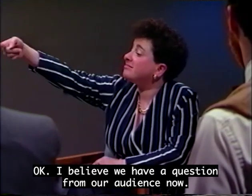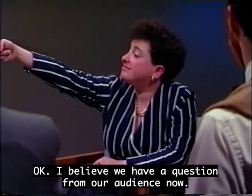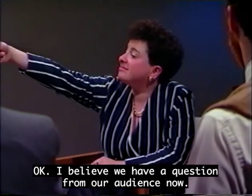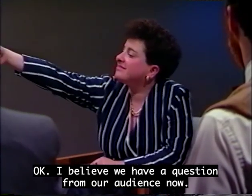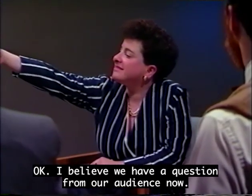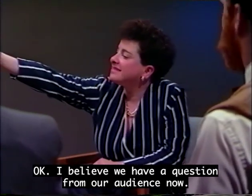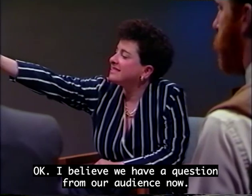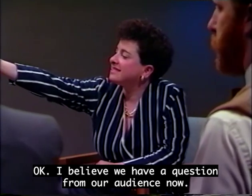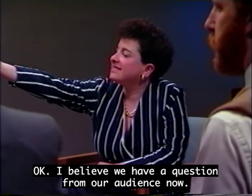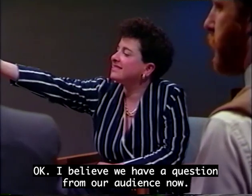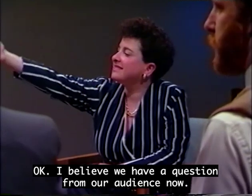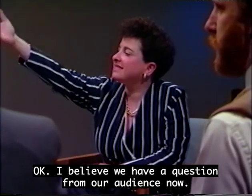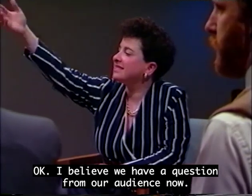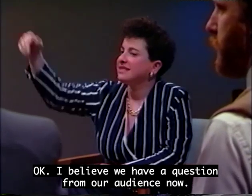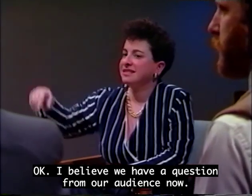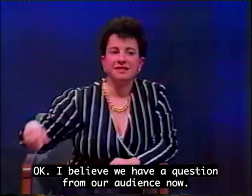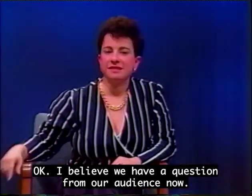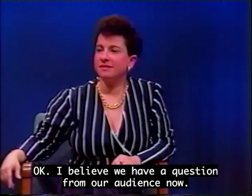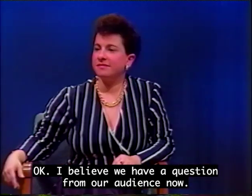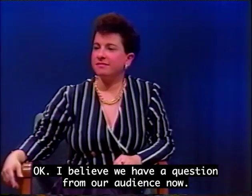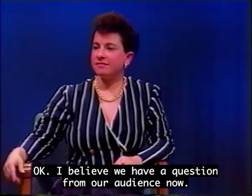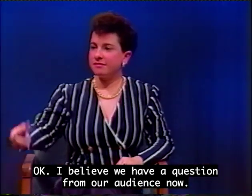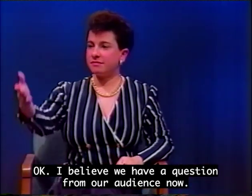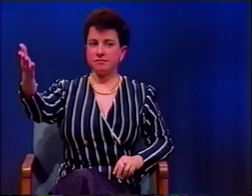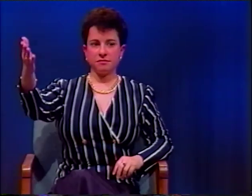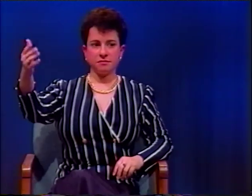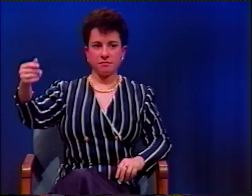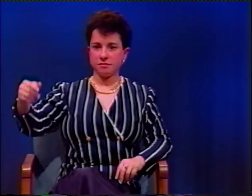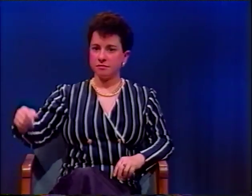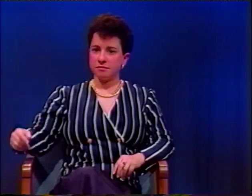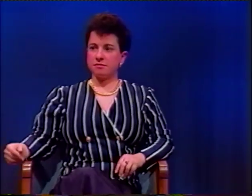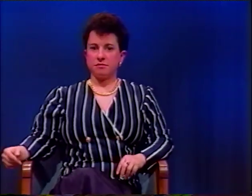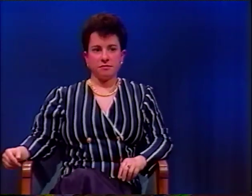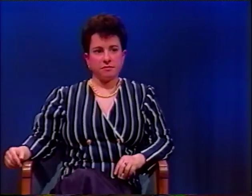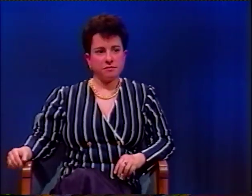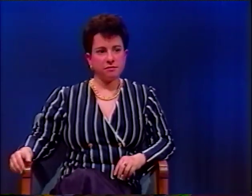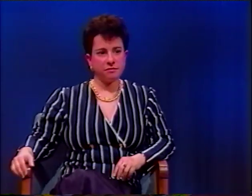Okay. I believe we have a question from our audience now.